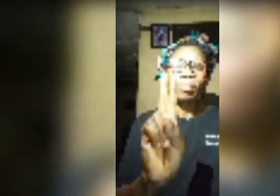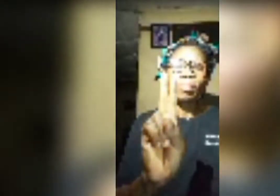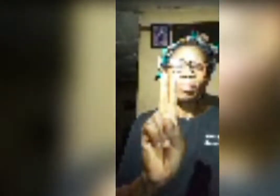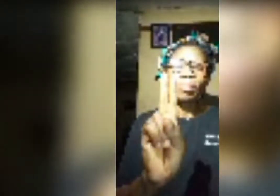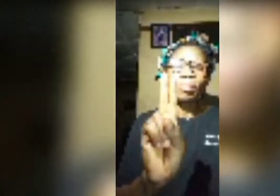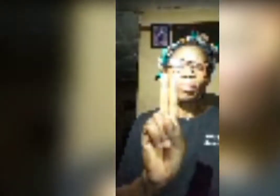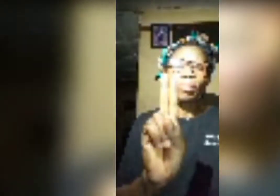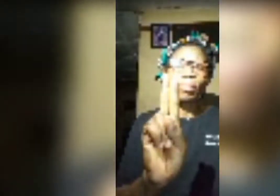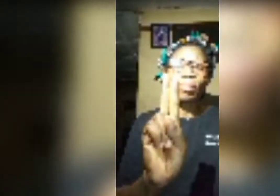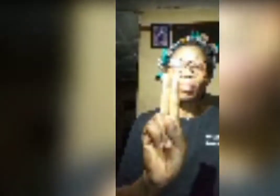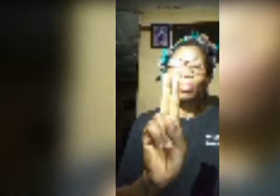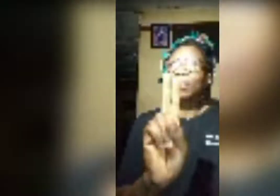Yes, proceed.